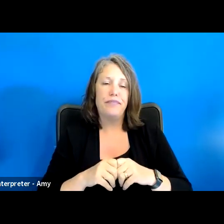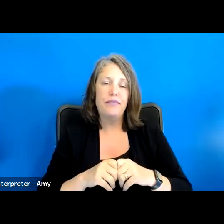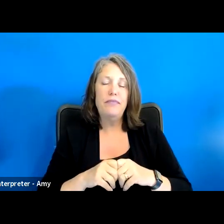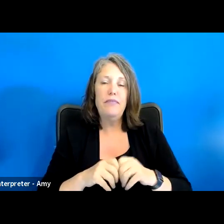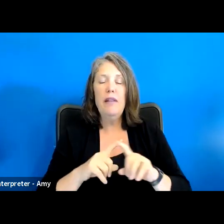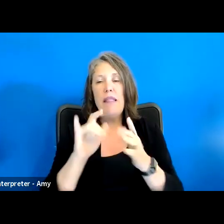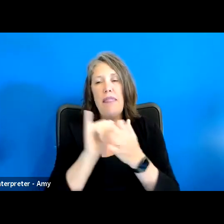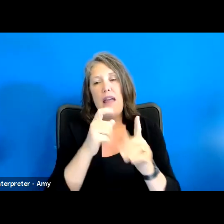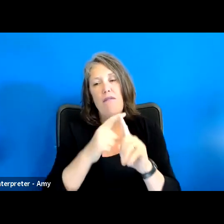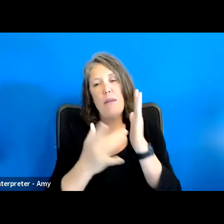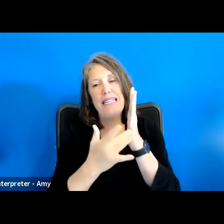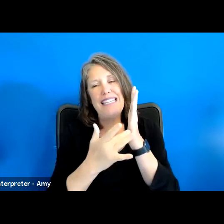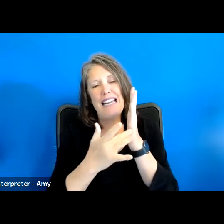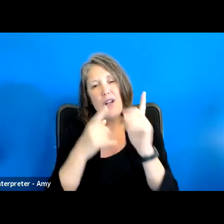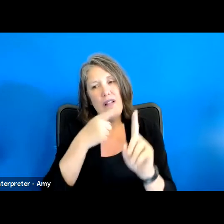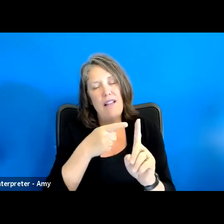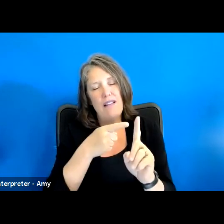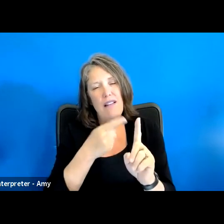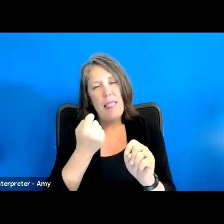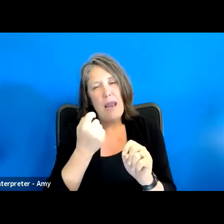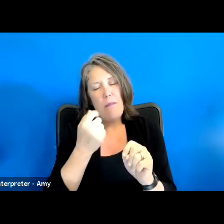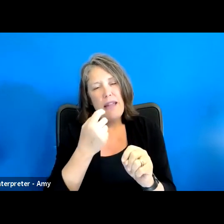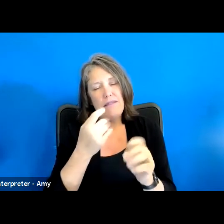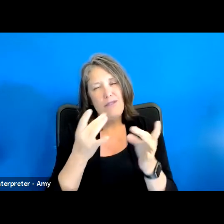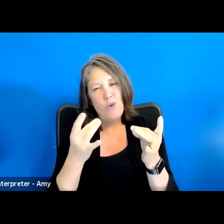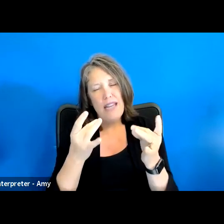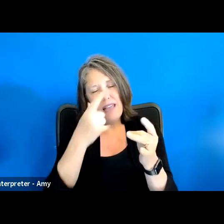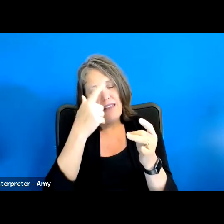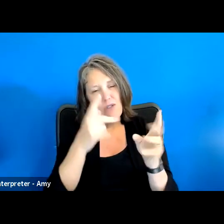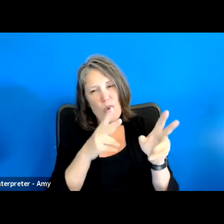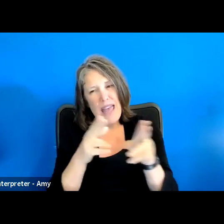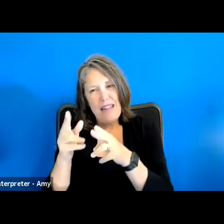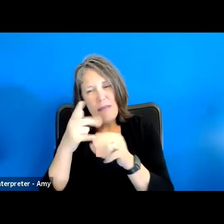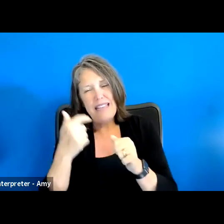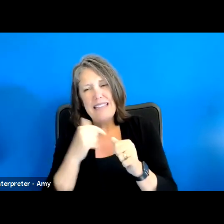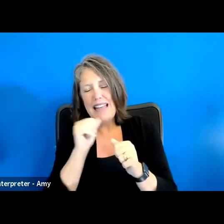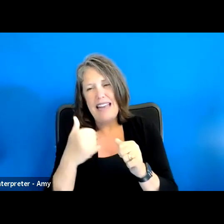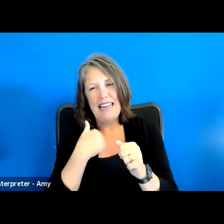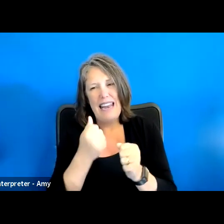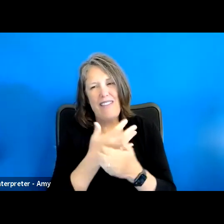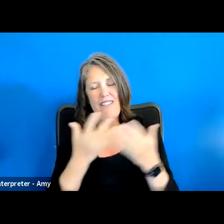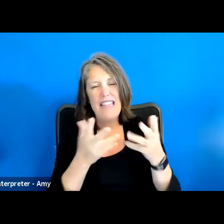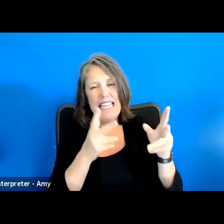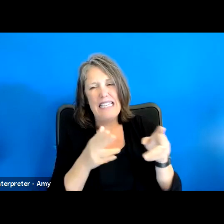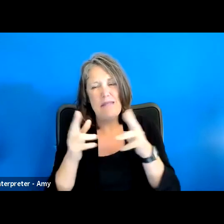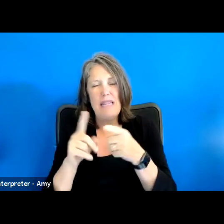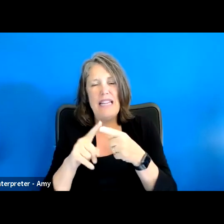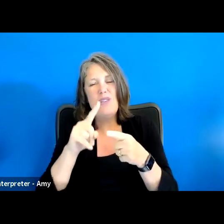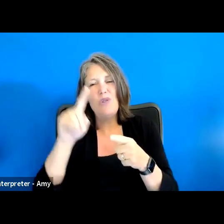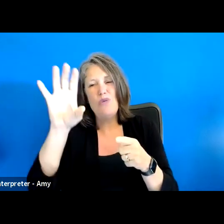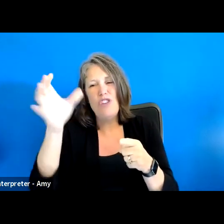that from a technical element too, it was a little bit tricky editing because I didn't have things split into multiple channels.